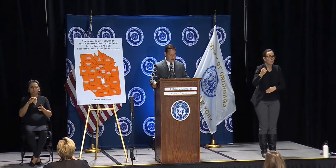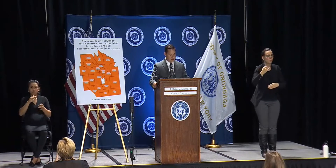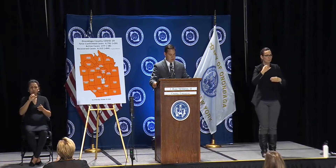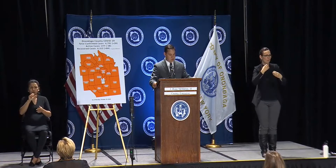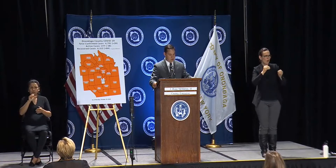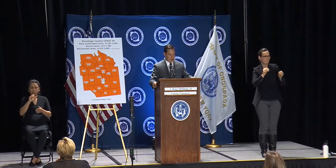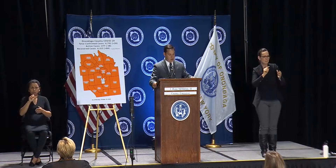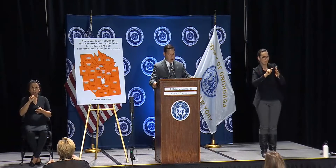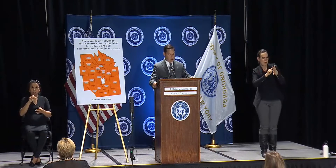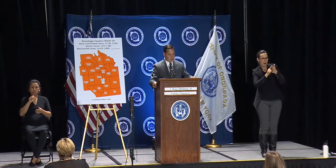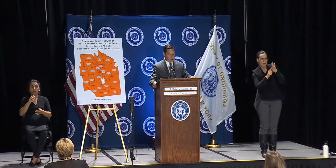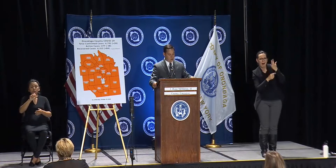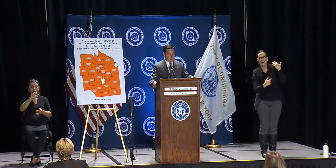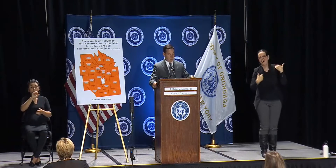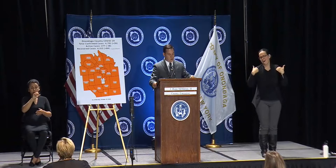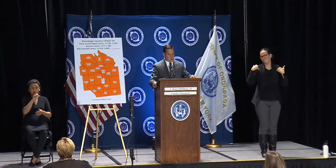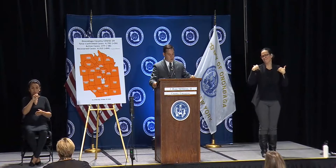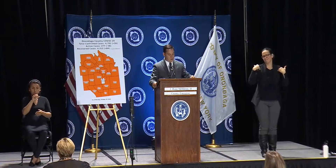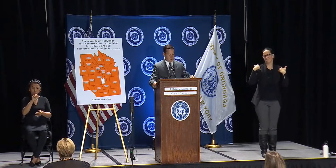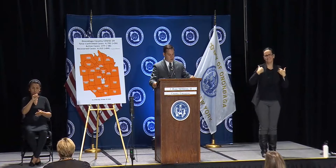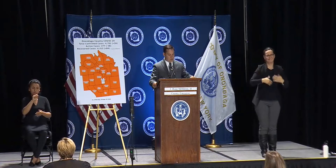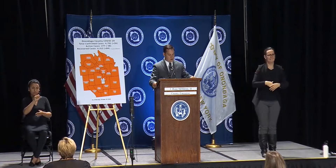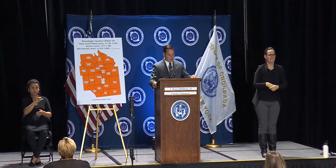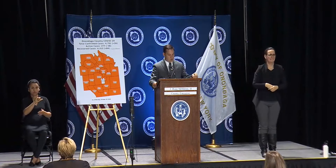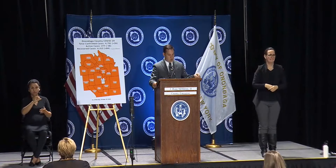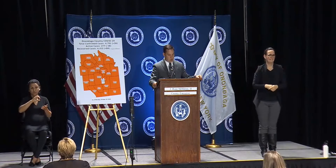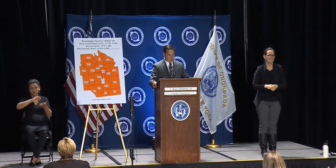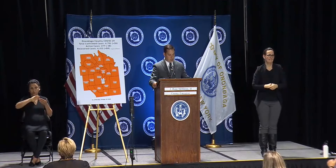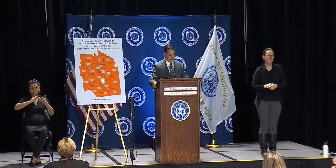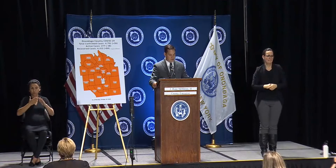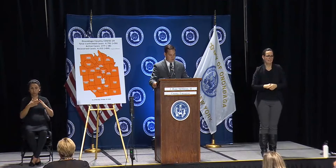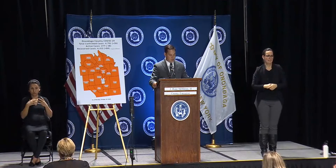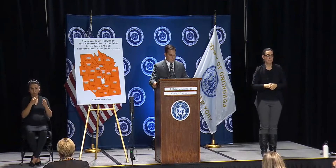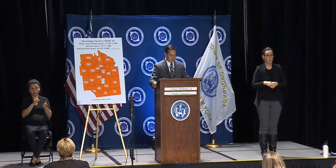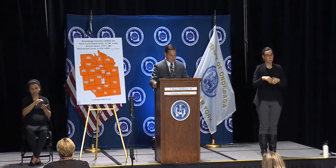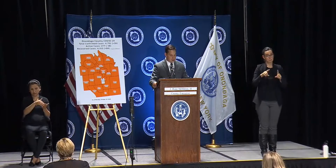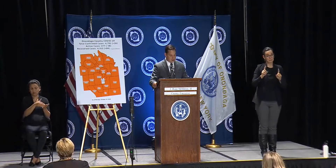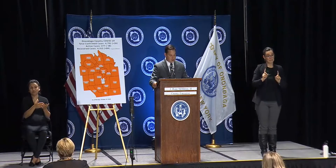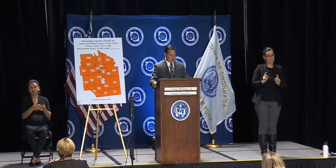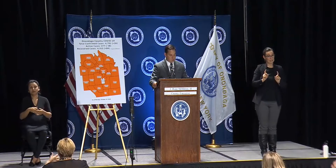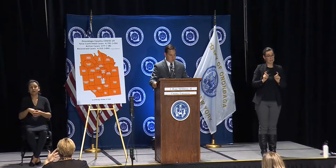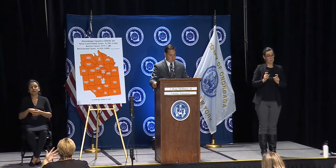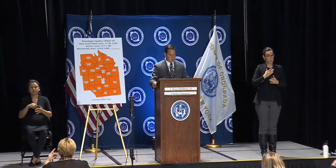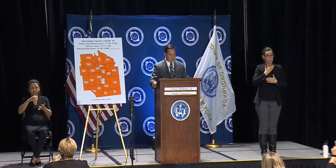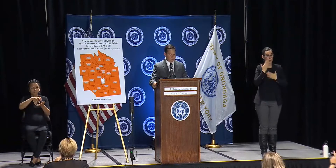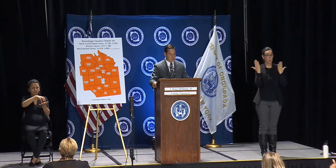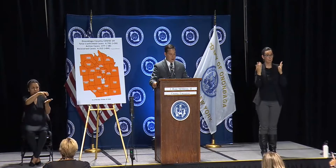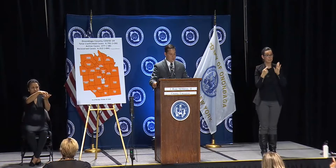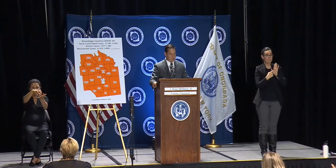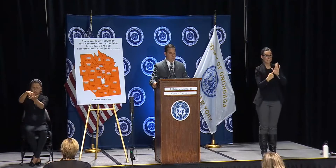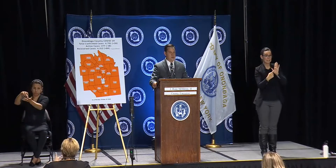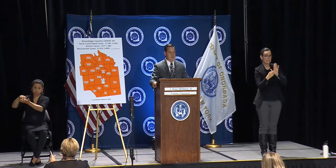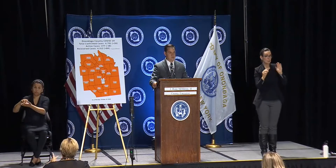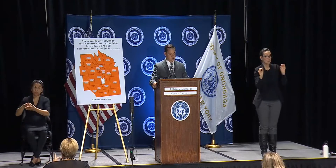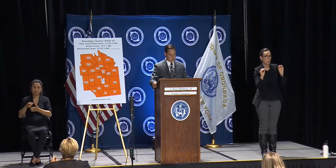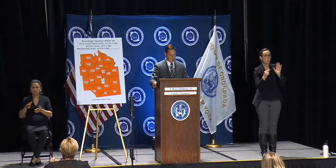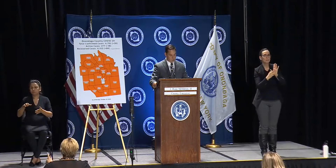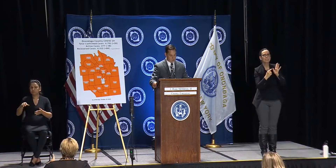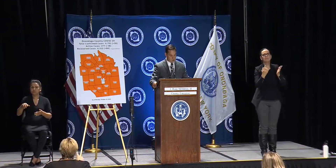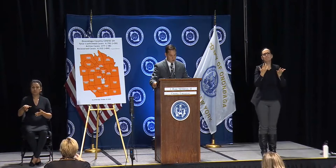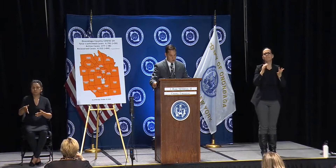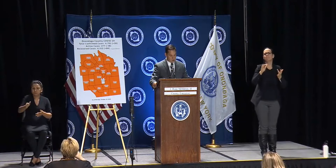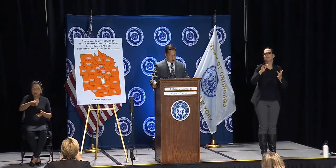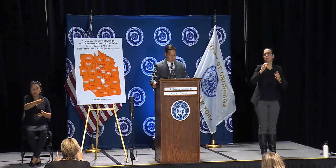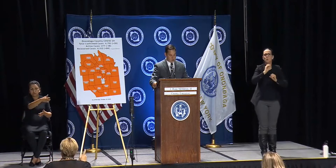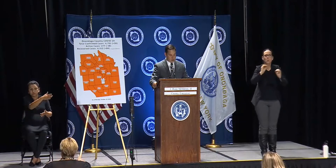lots of testing going on in the community. Speaking of testing, asymptomatic testing, our saliva pool testing in